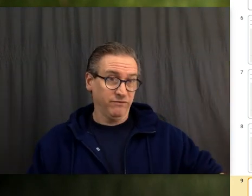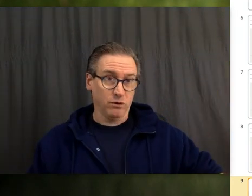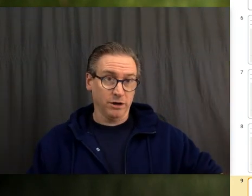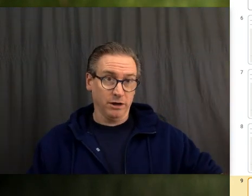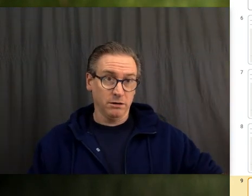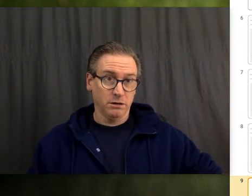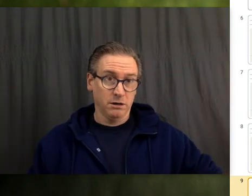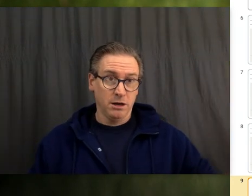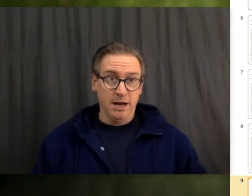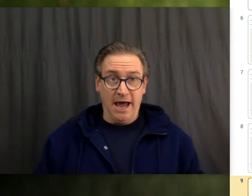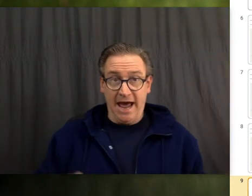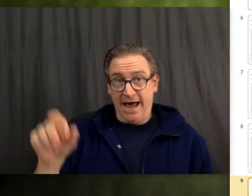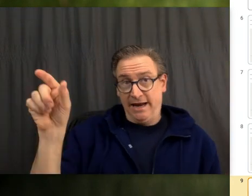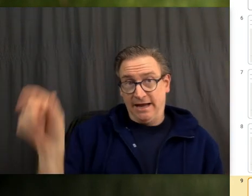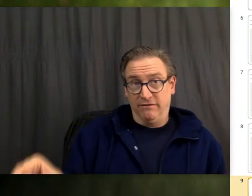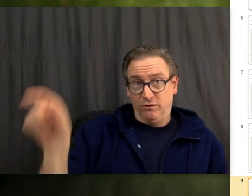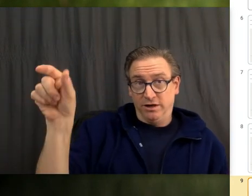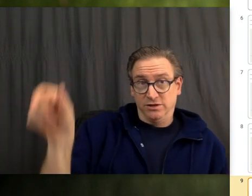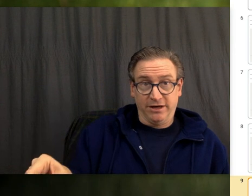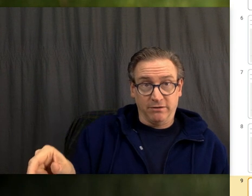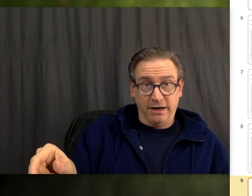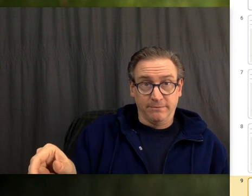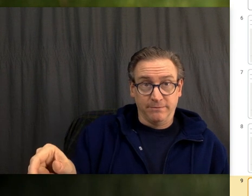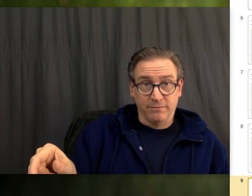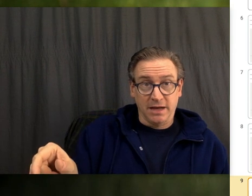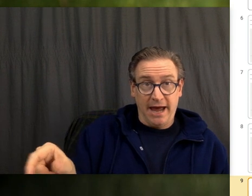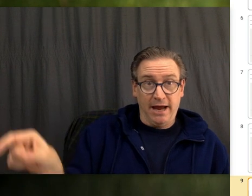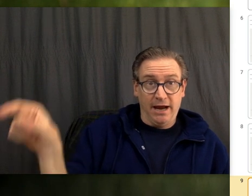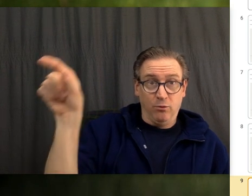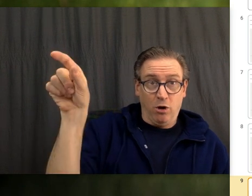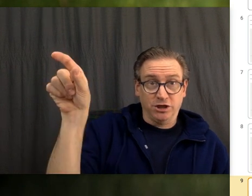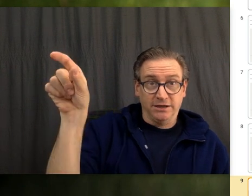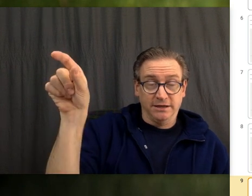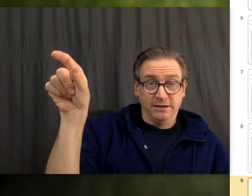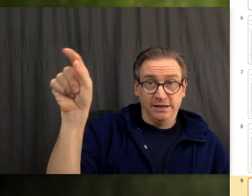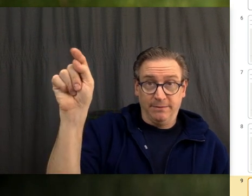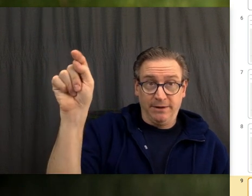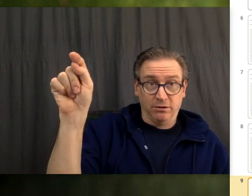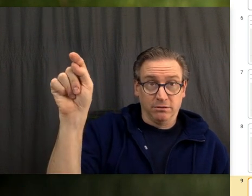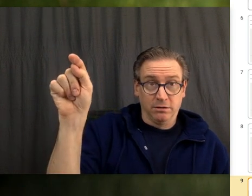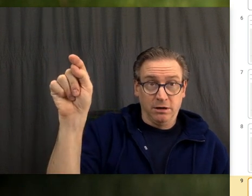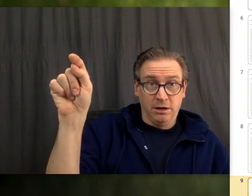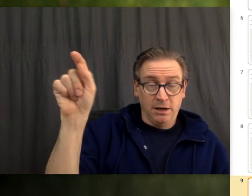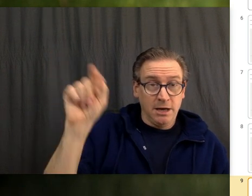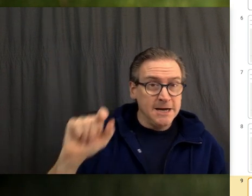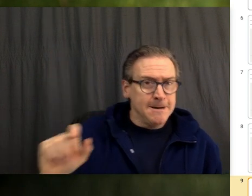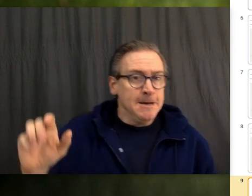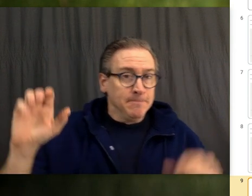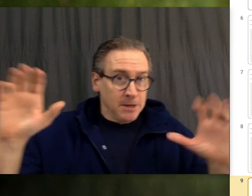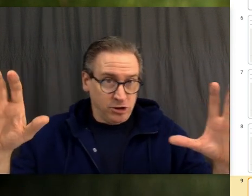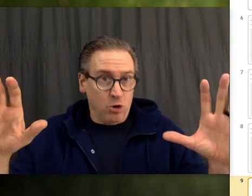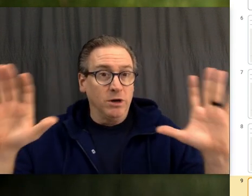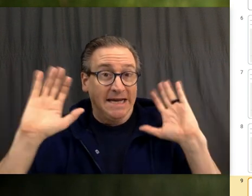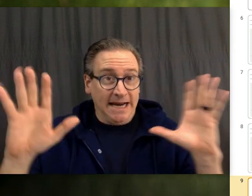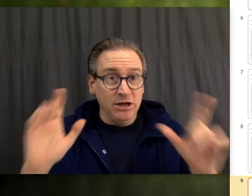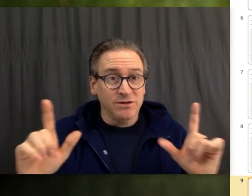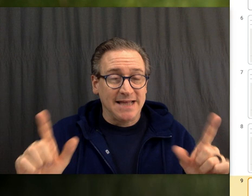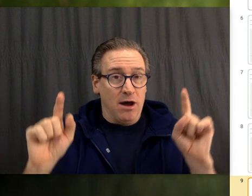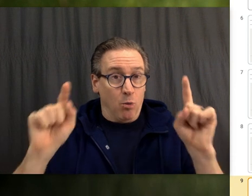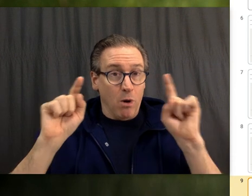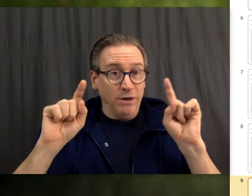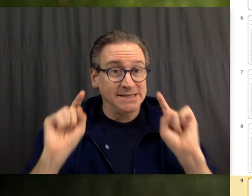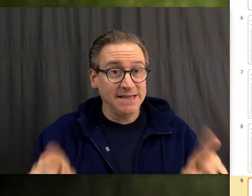and Florida, and California is over here, right? And Washington is up here. So getting